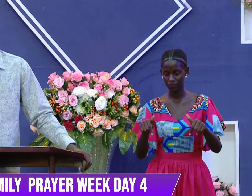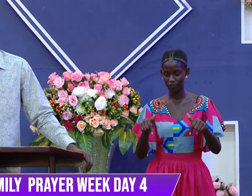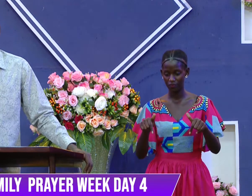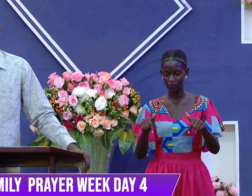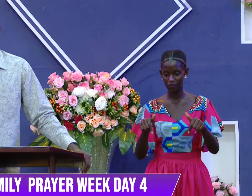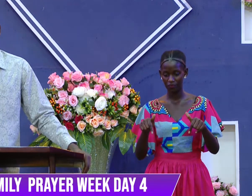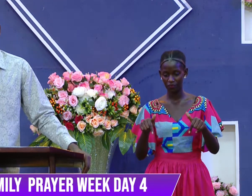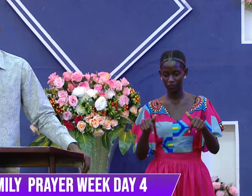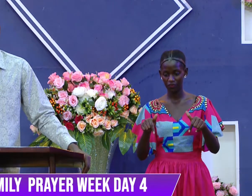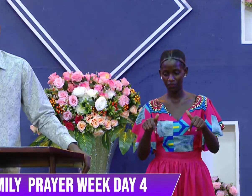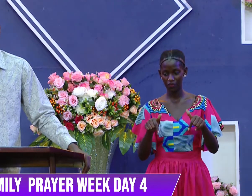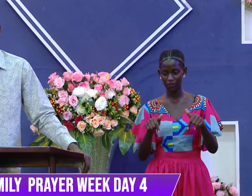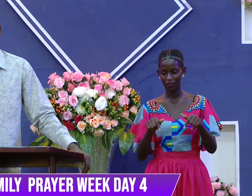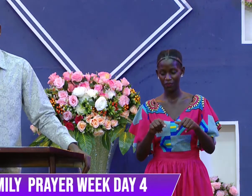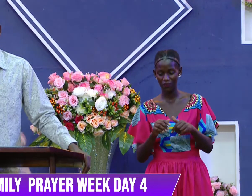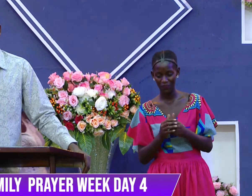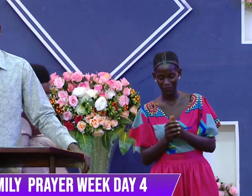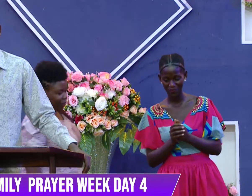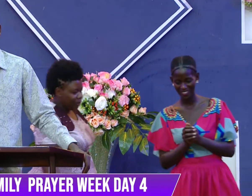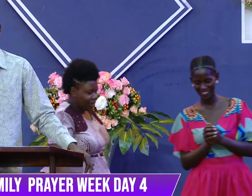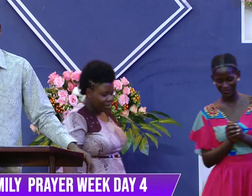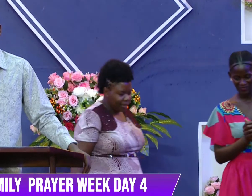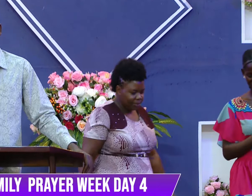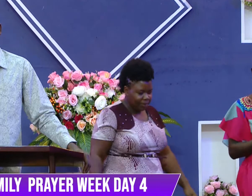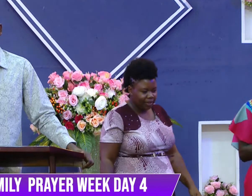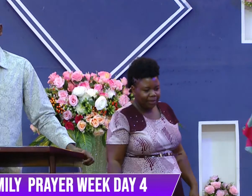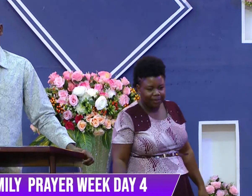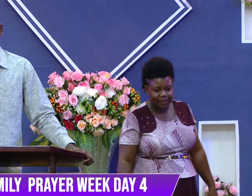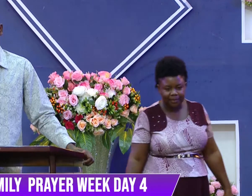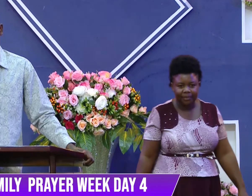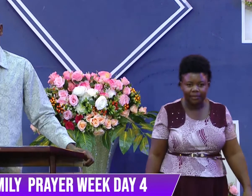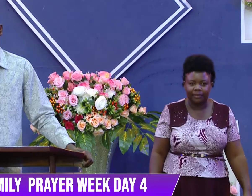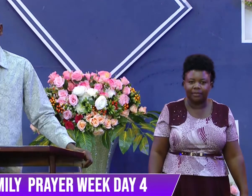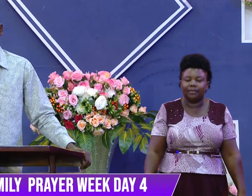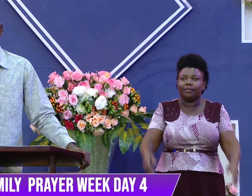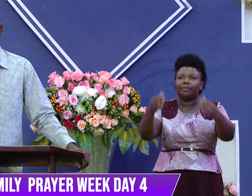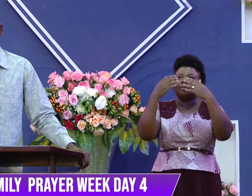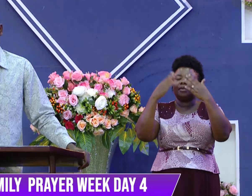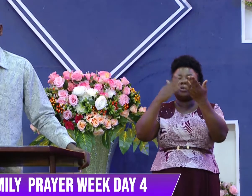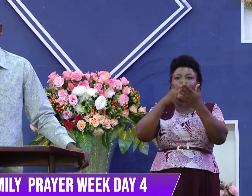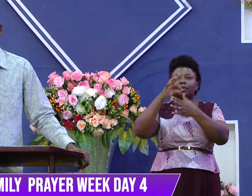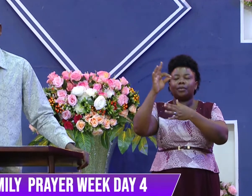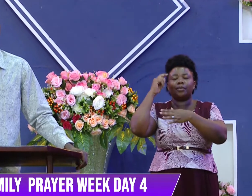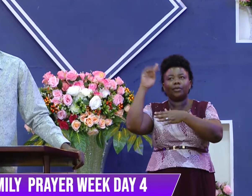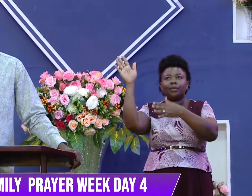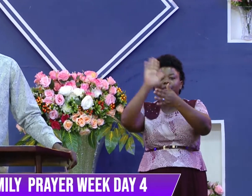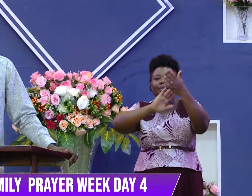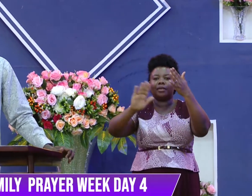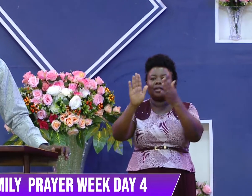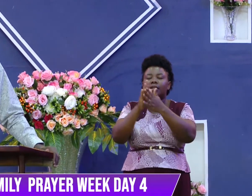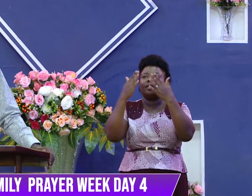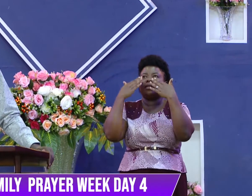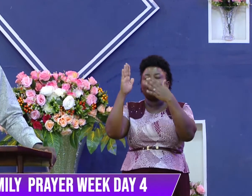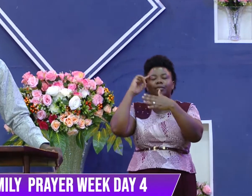thank you for today. Ate ntukusimanya olw'omwoyo w'omutukufu. And we appreciate you for our Holy Spirit. Tukwebaza olw'okubeerawo okwo. We thank you for your